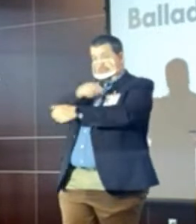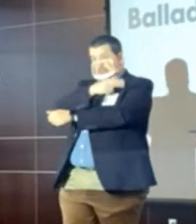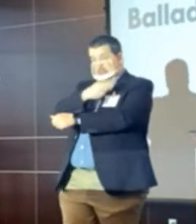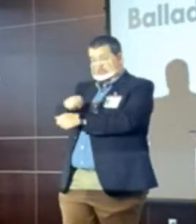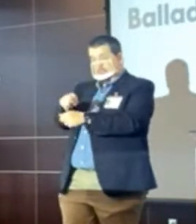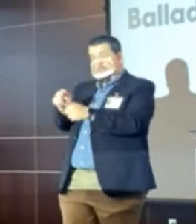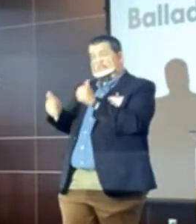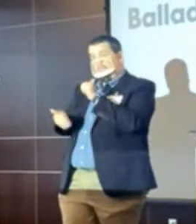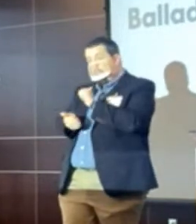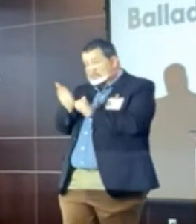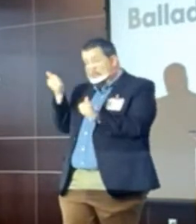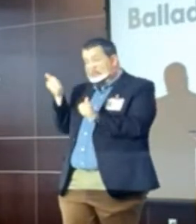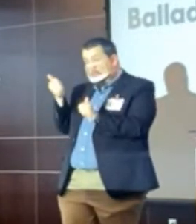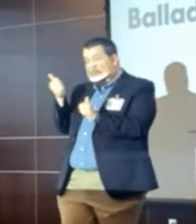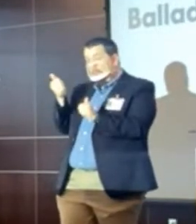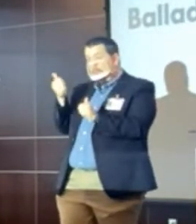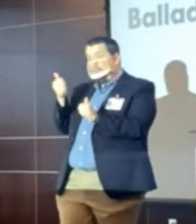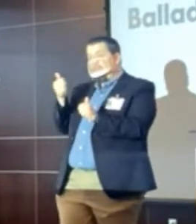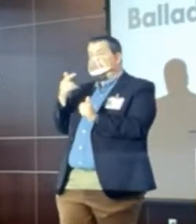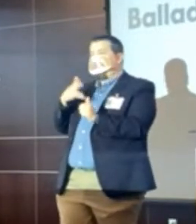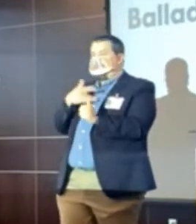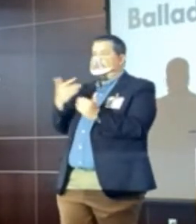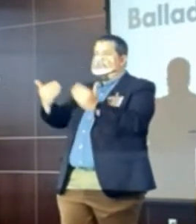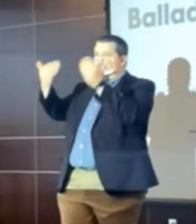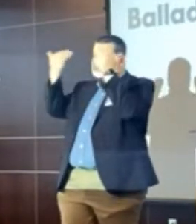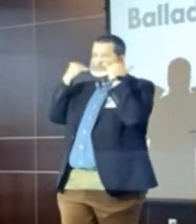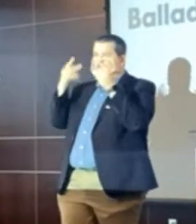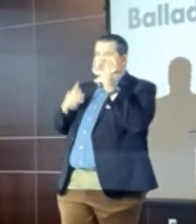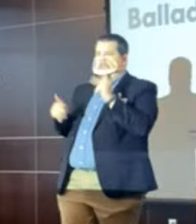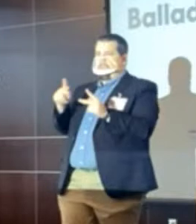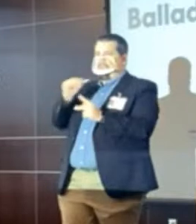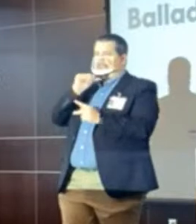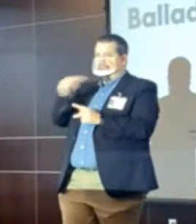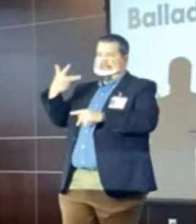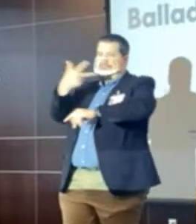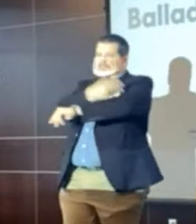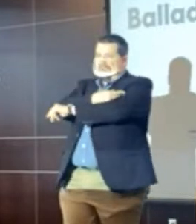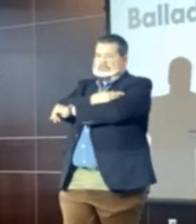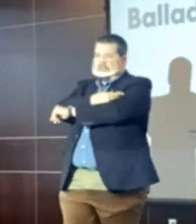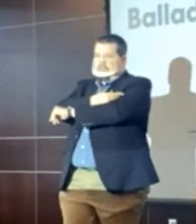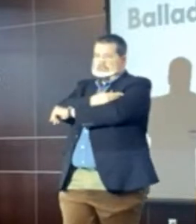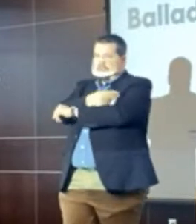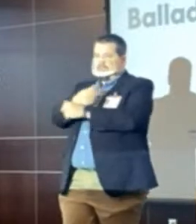is predominantly and overwhelmingly people who are not vaccinated.